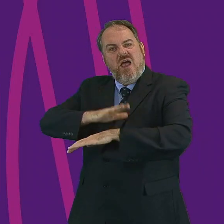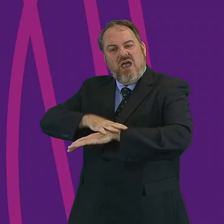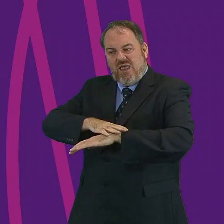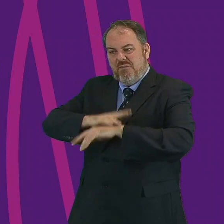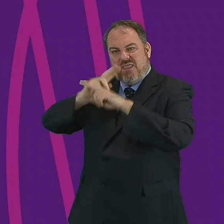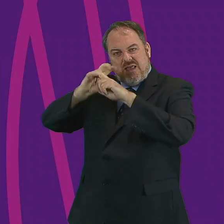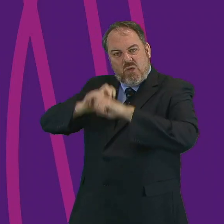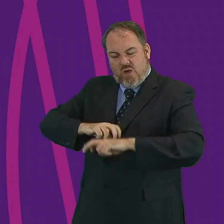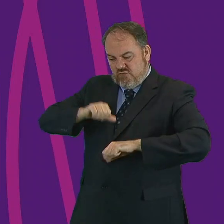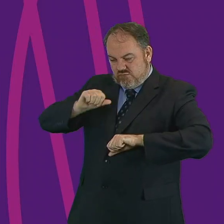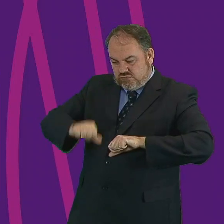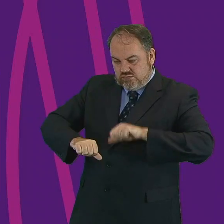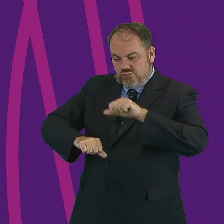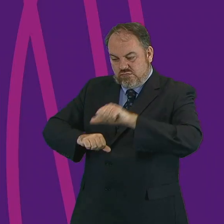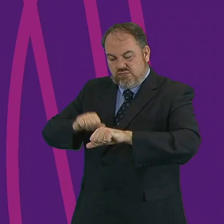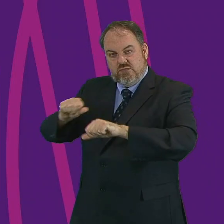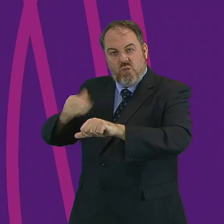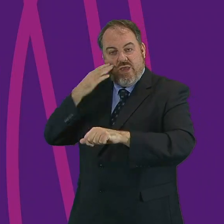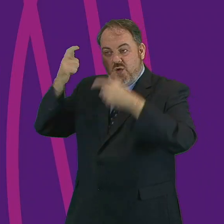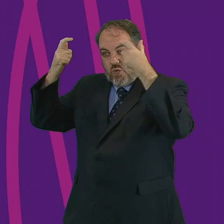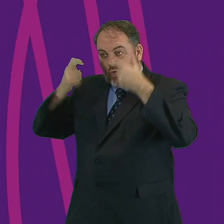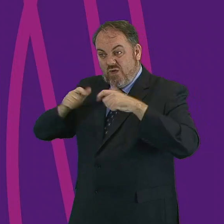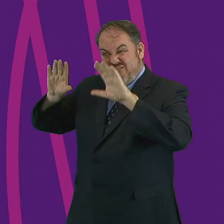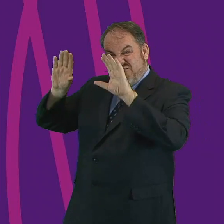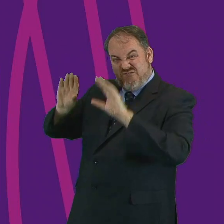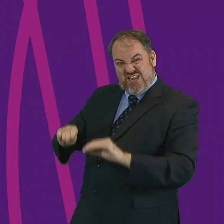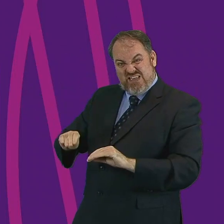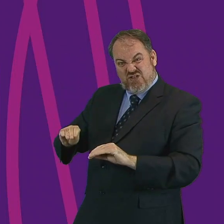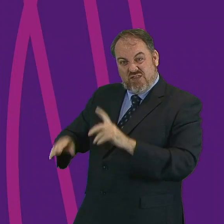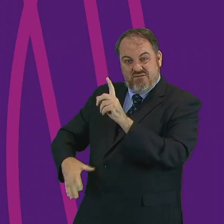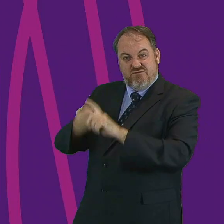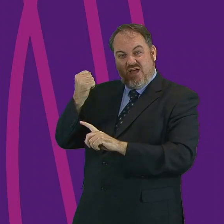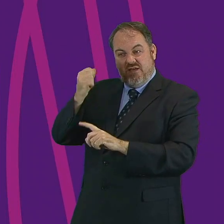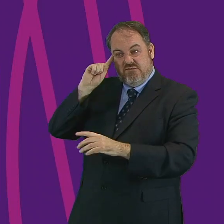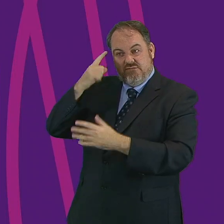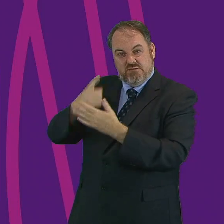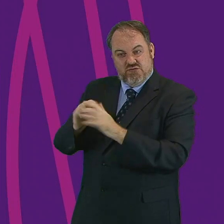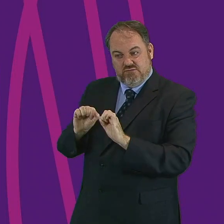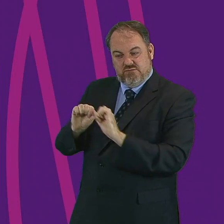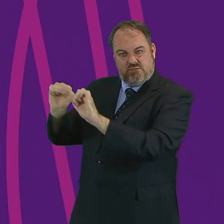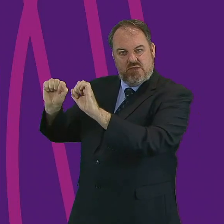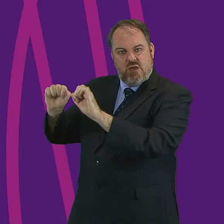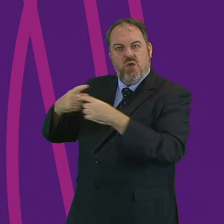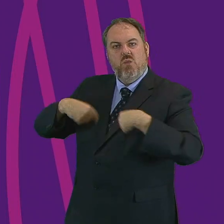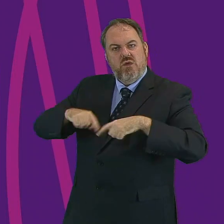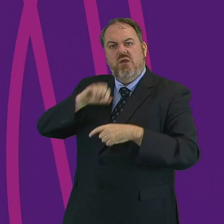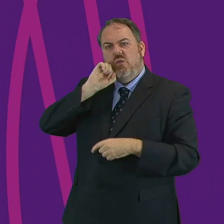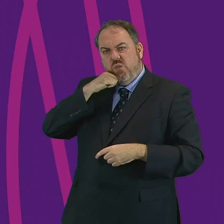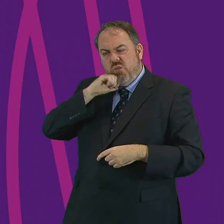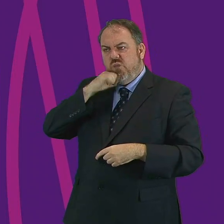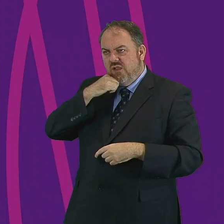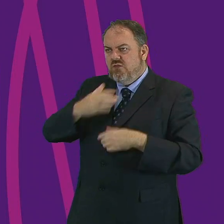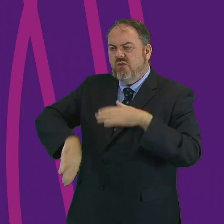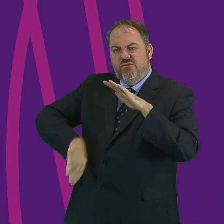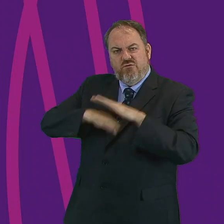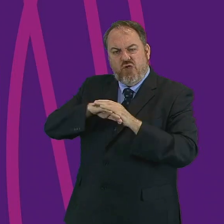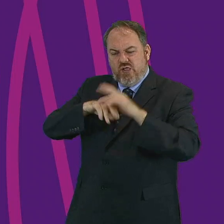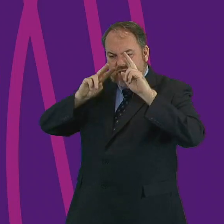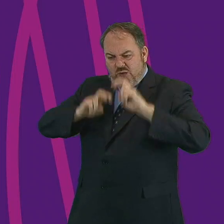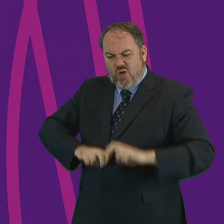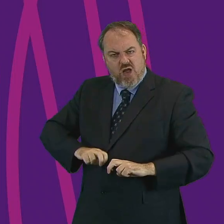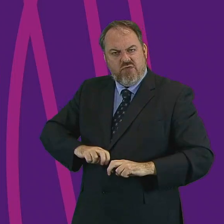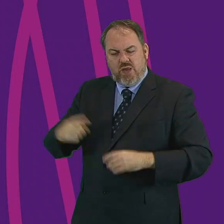so probably shouldn't require me to remind him of certain things. These are still live matters before the court. In fact, he alluded to that